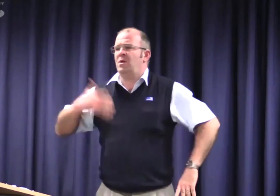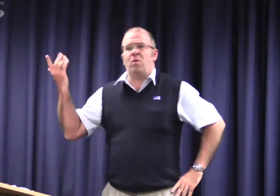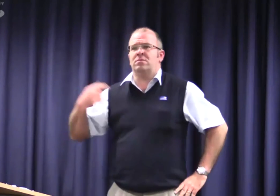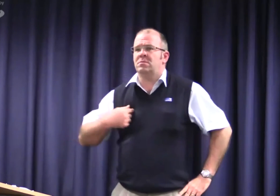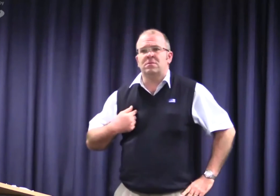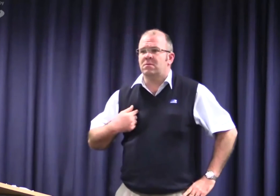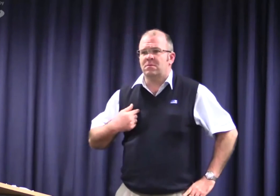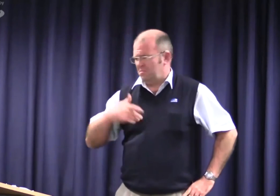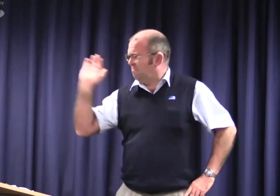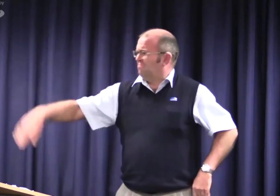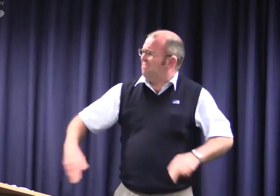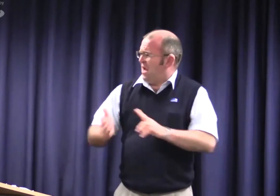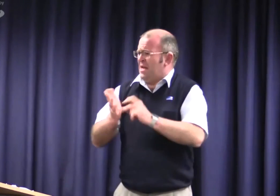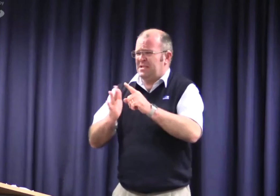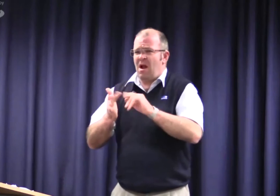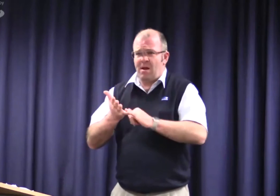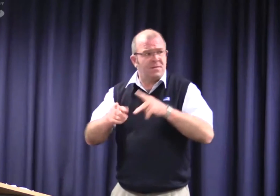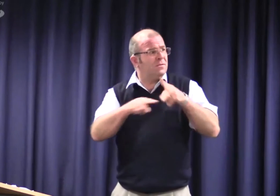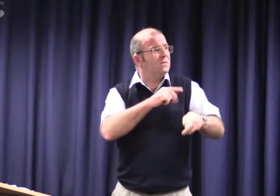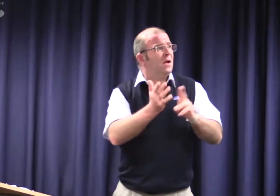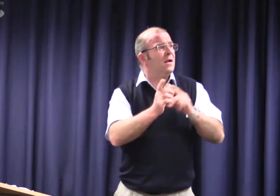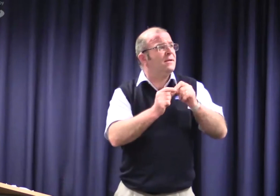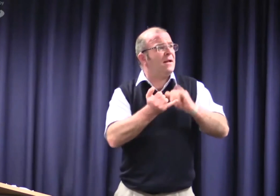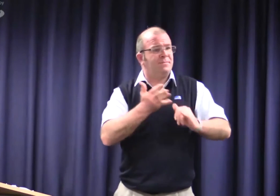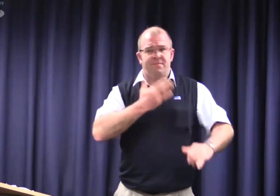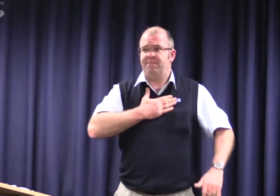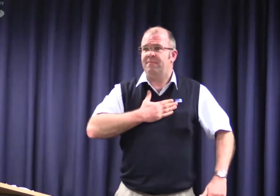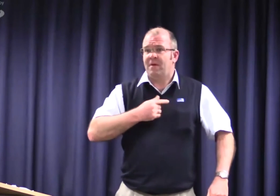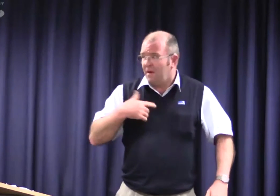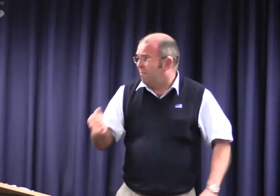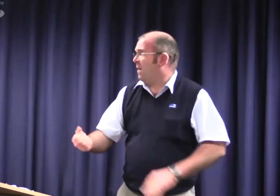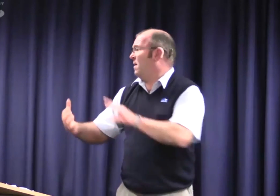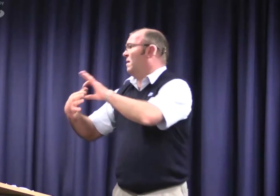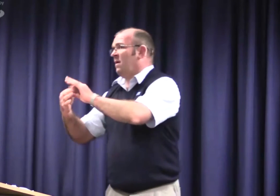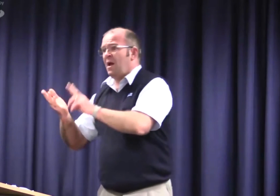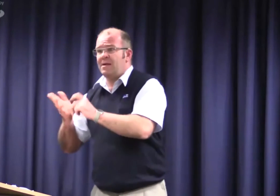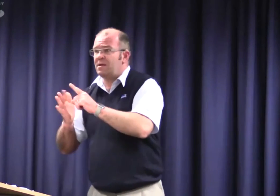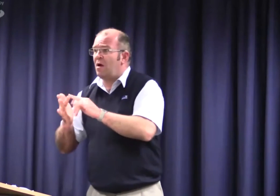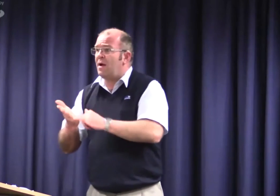join NDIS? Because if I don't...